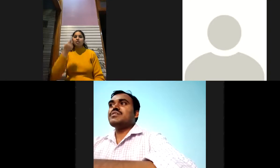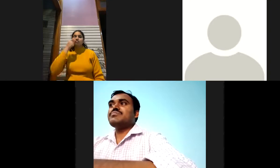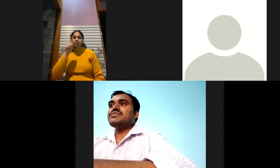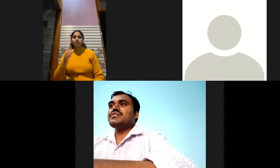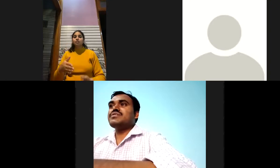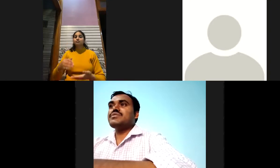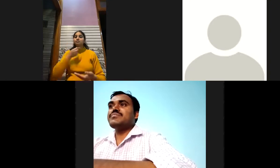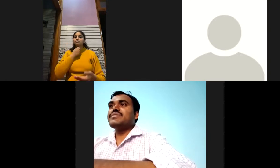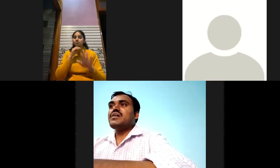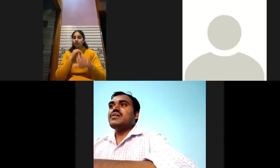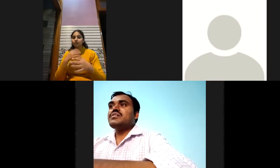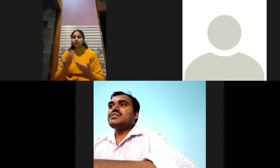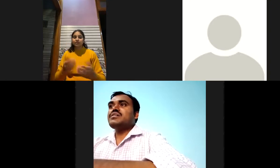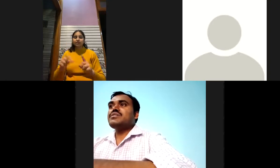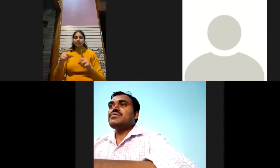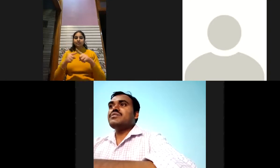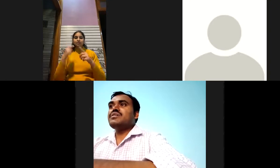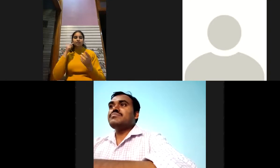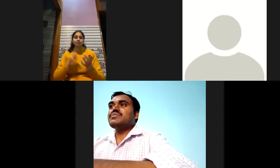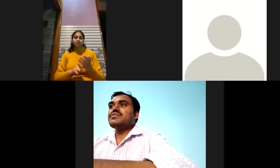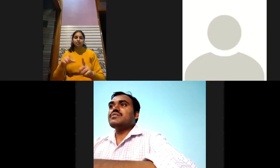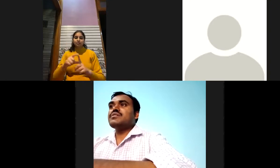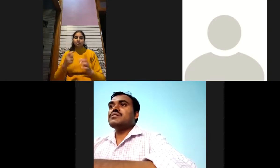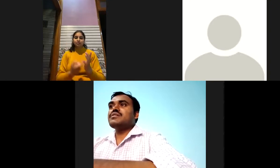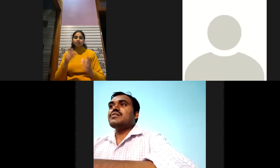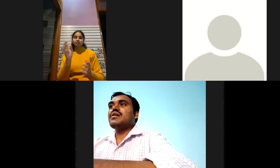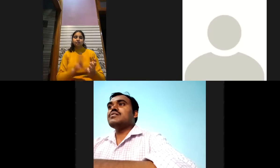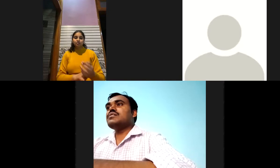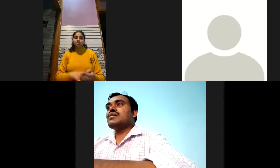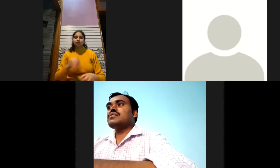tin drum presented to him. Oscar ignored him